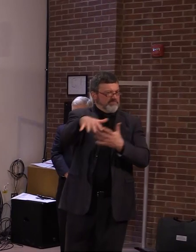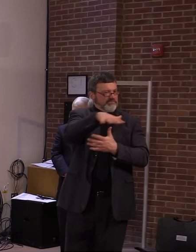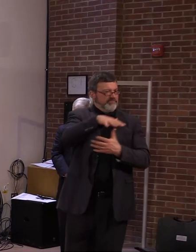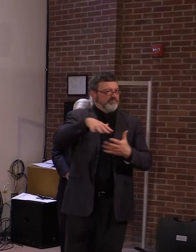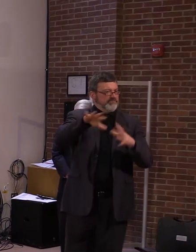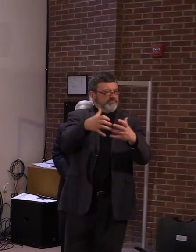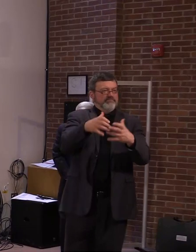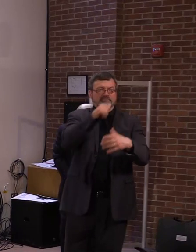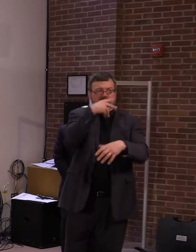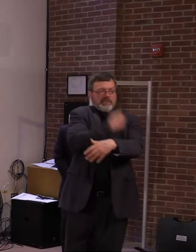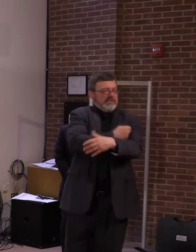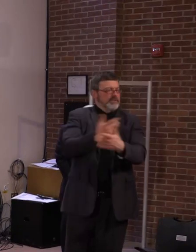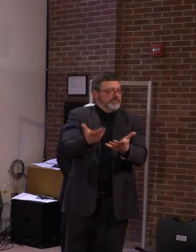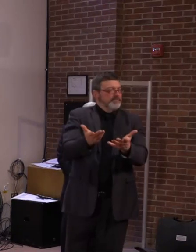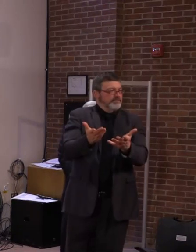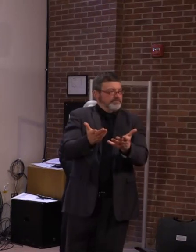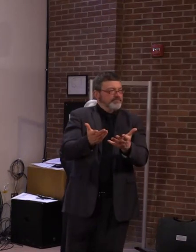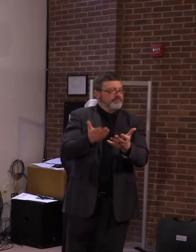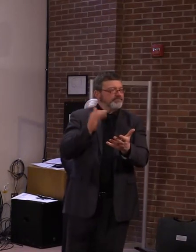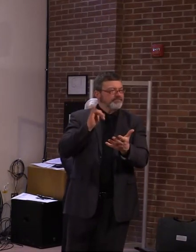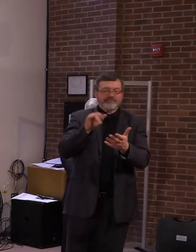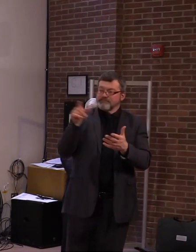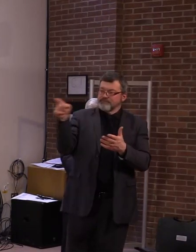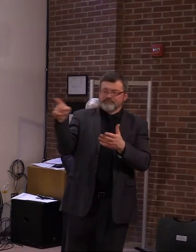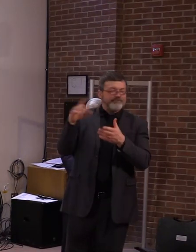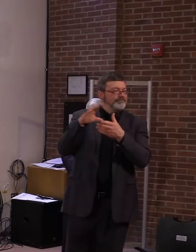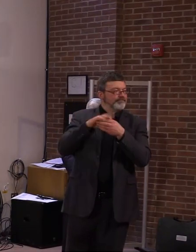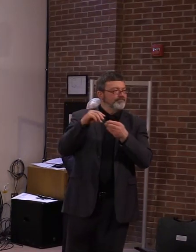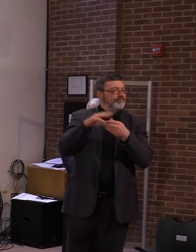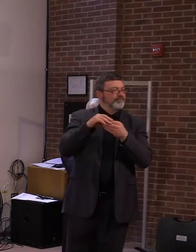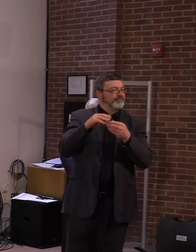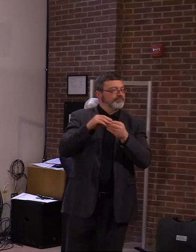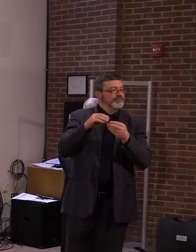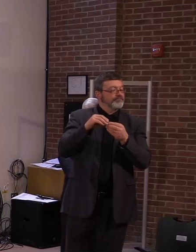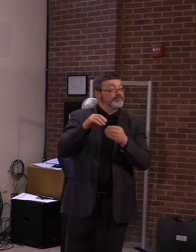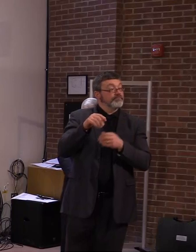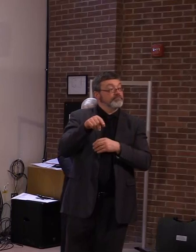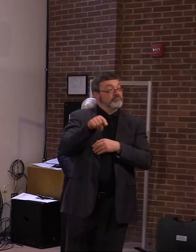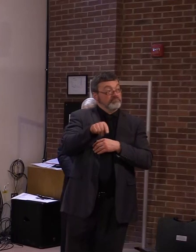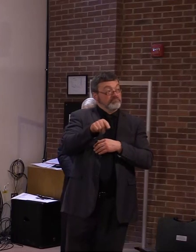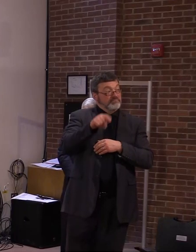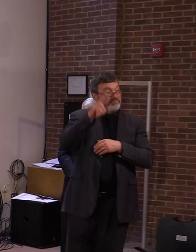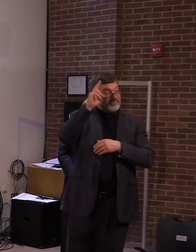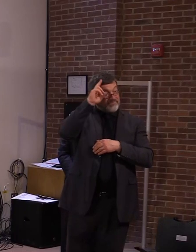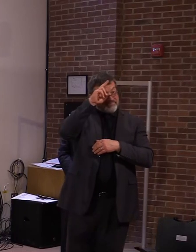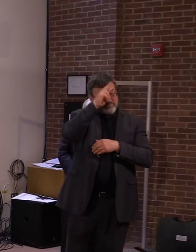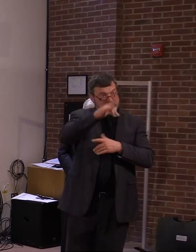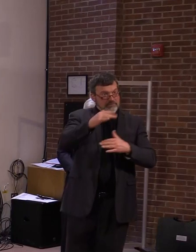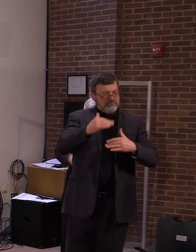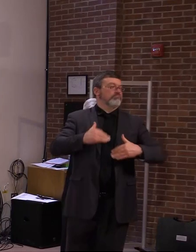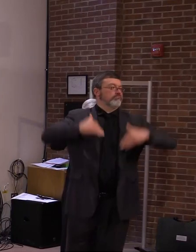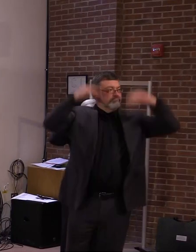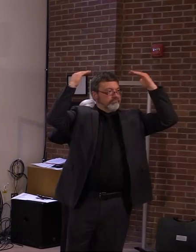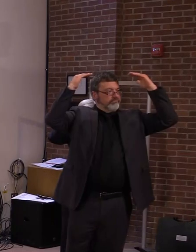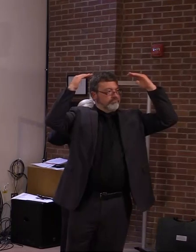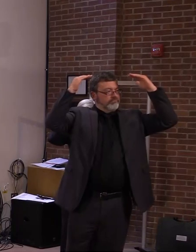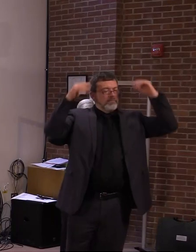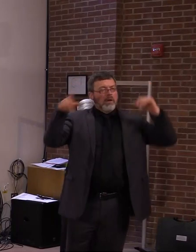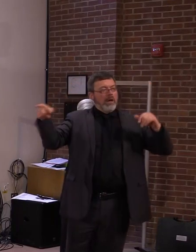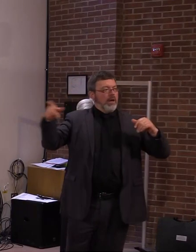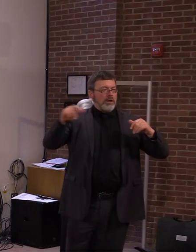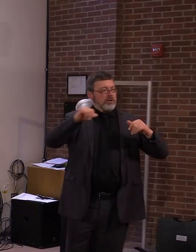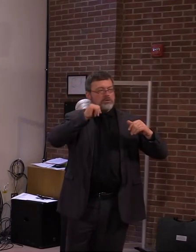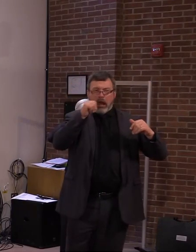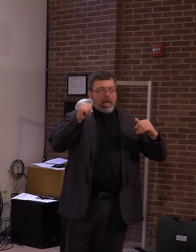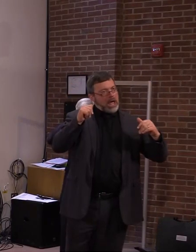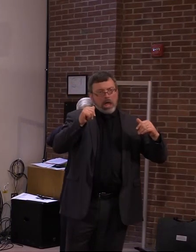that until hospitals are overwhelmed, you would not even consider a state of emergency. And without a state of